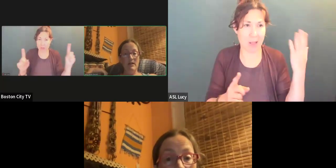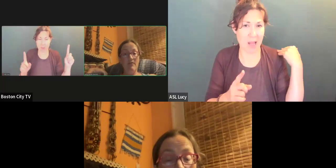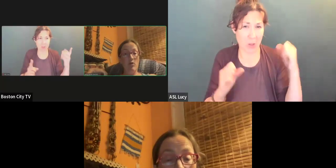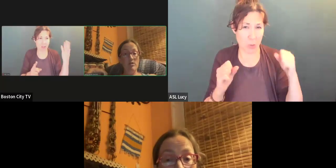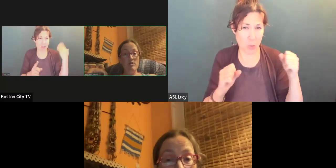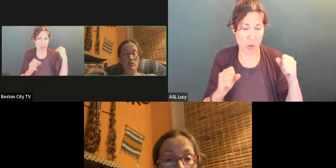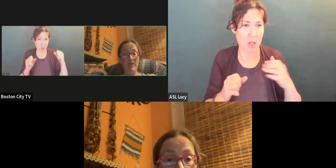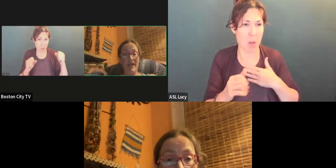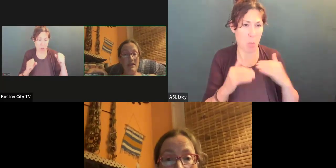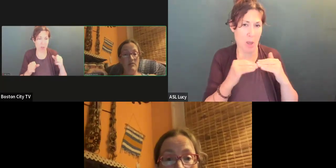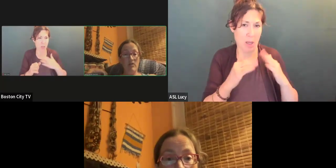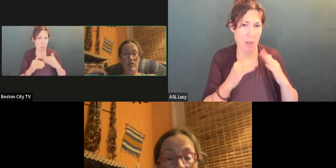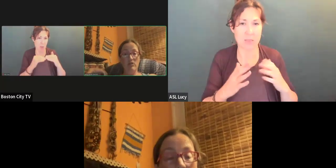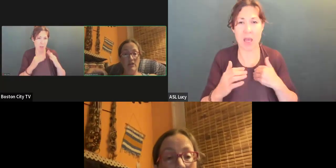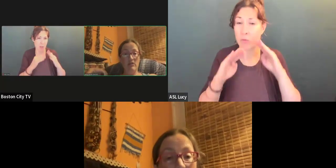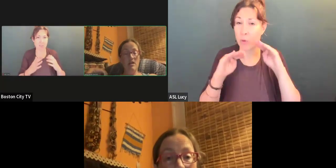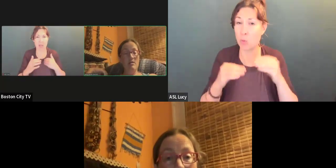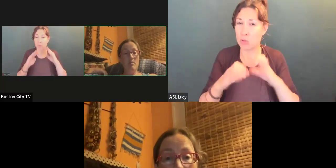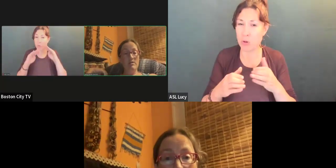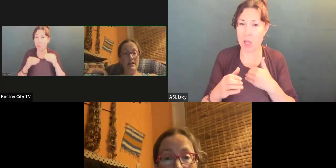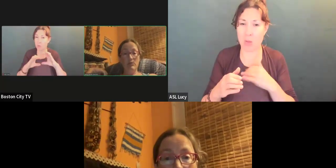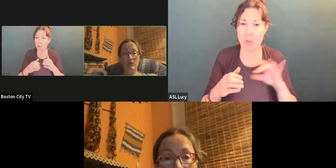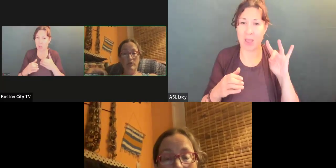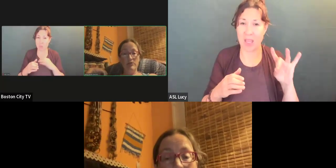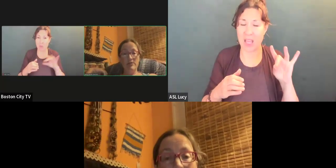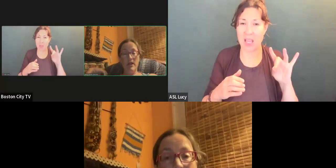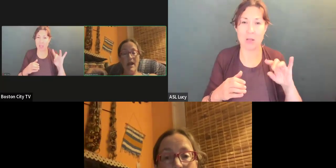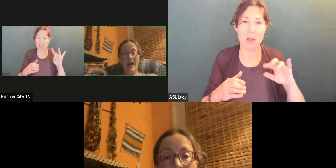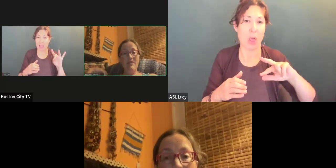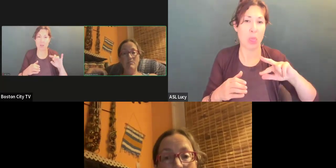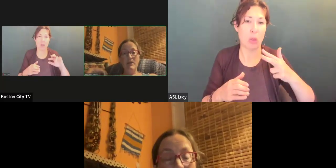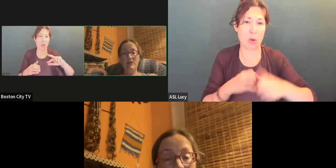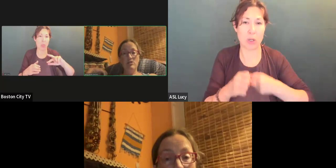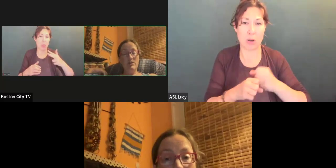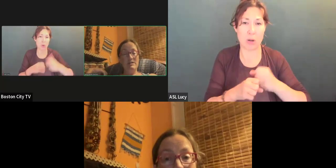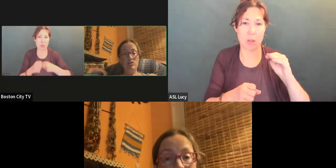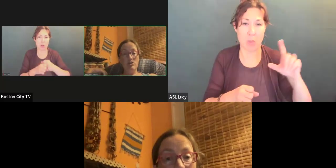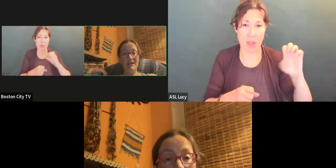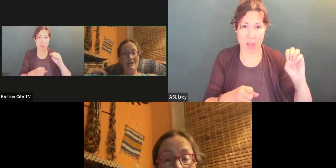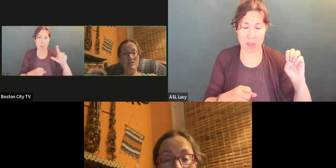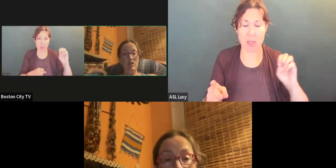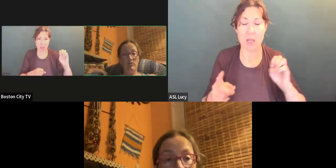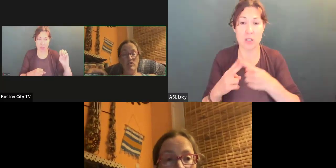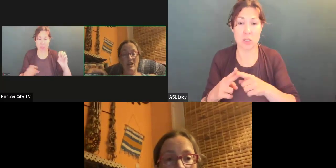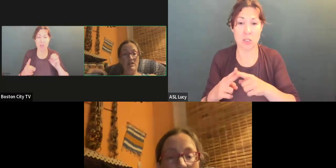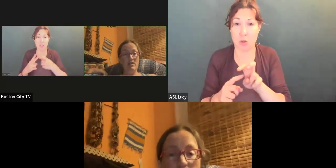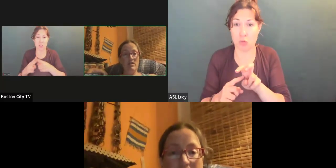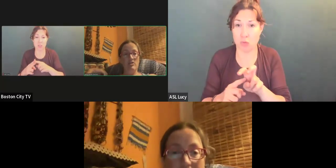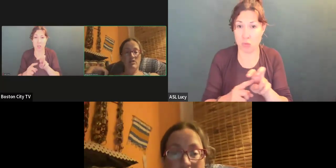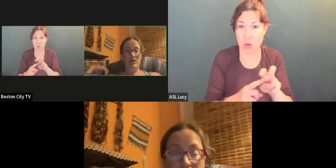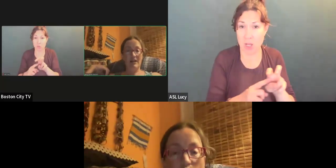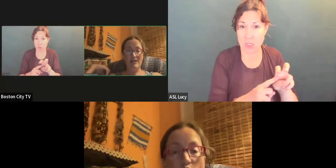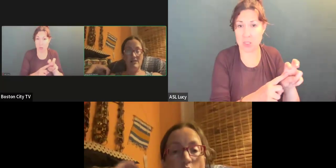a focus group with 8 of our third-year multilingual learners, and they had begun to transition into general